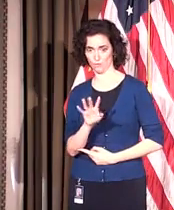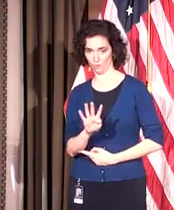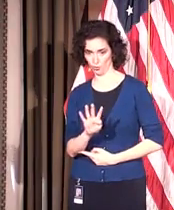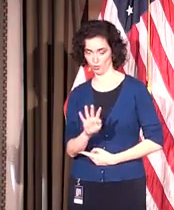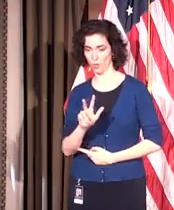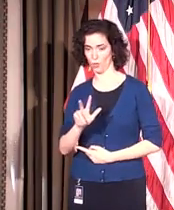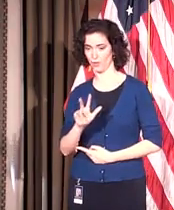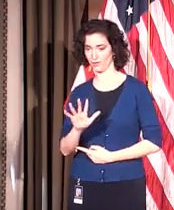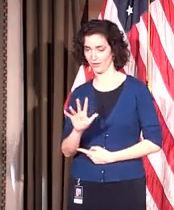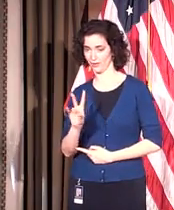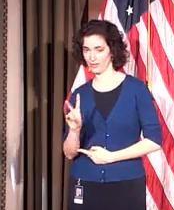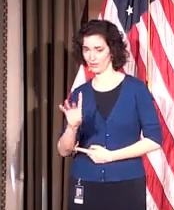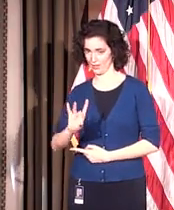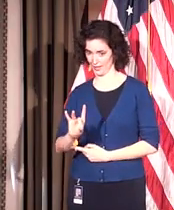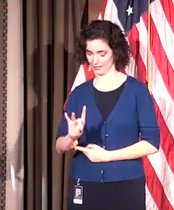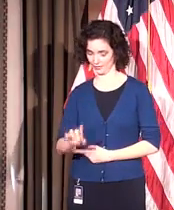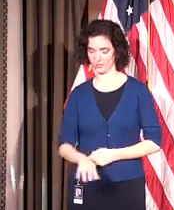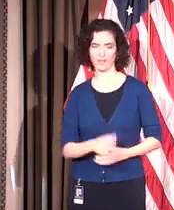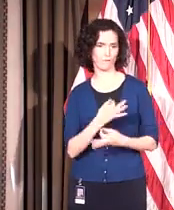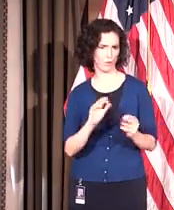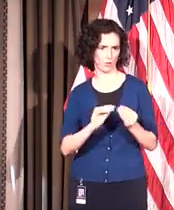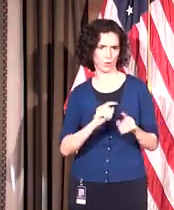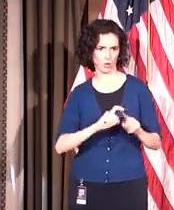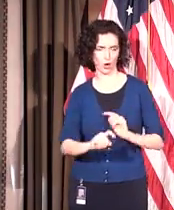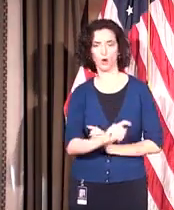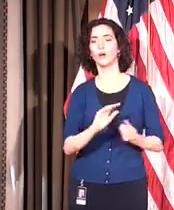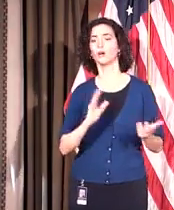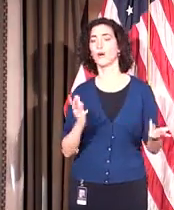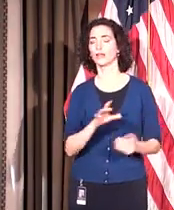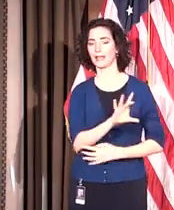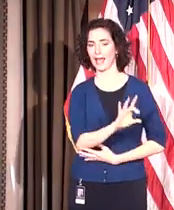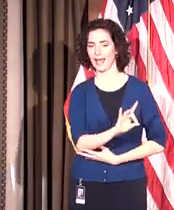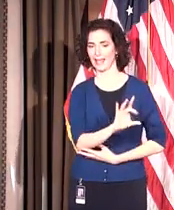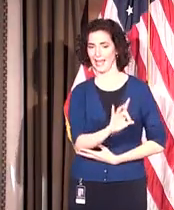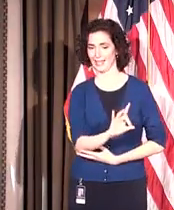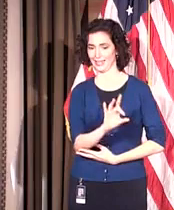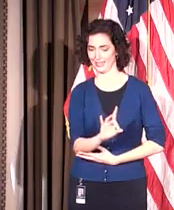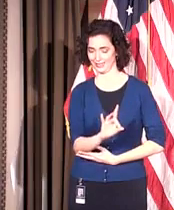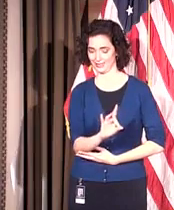1-888-524-3578. It's a toll-free number,